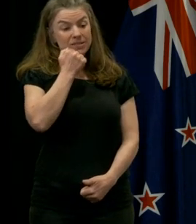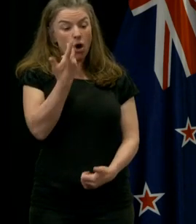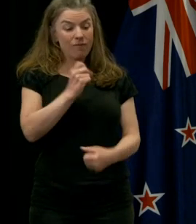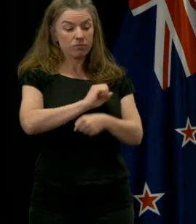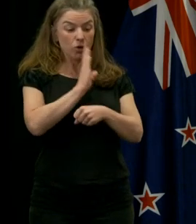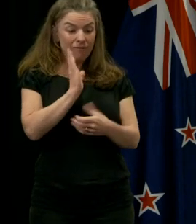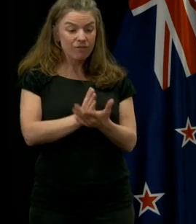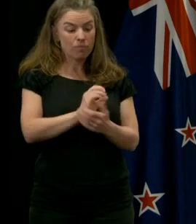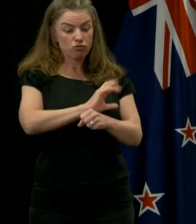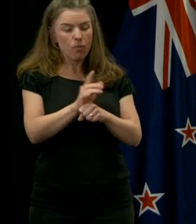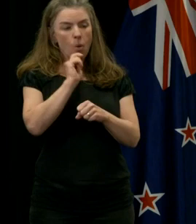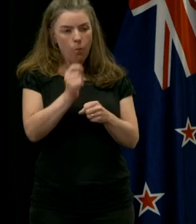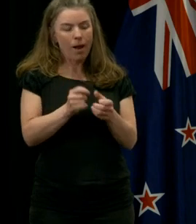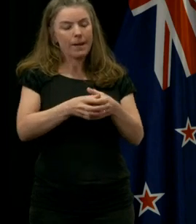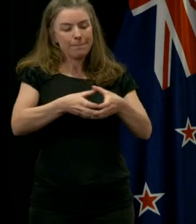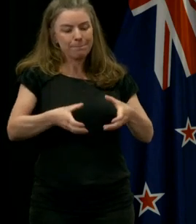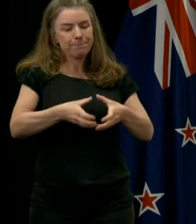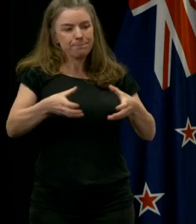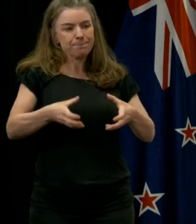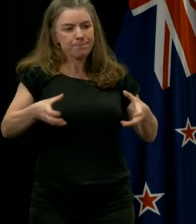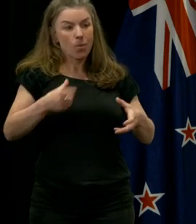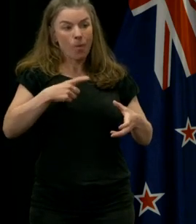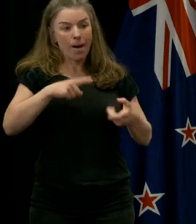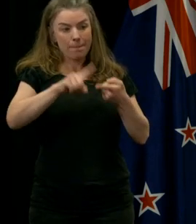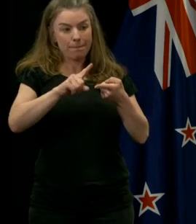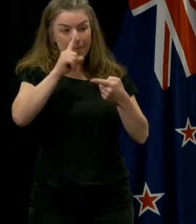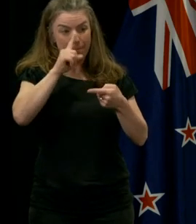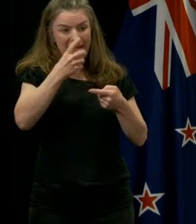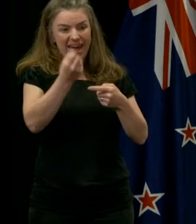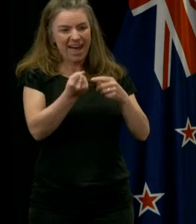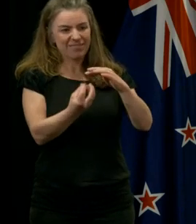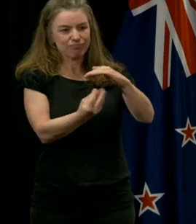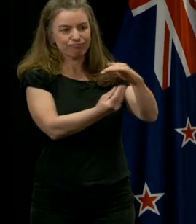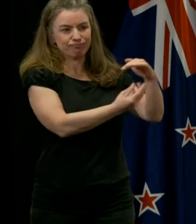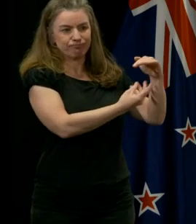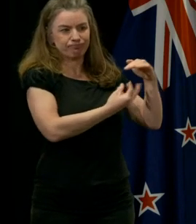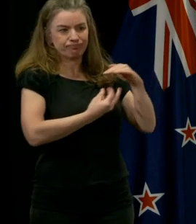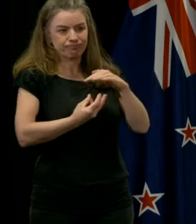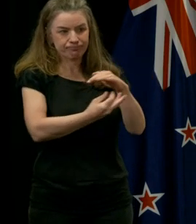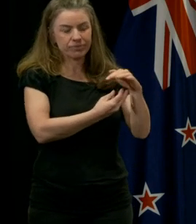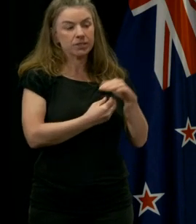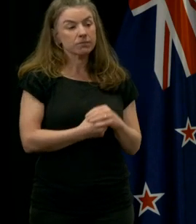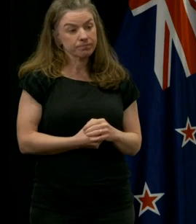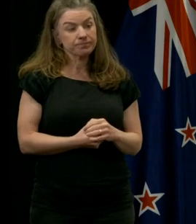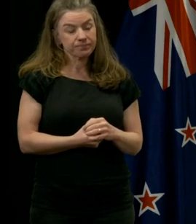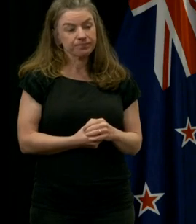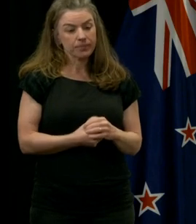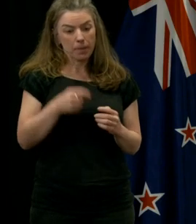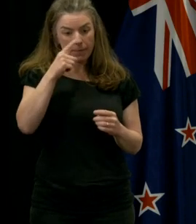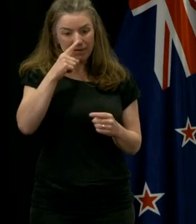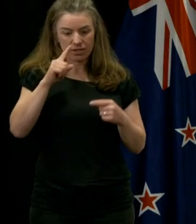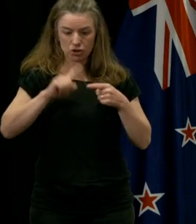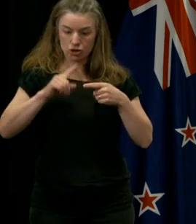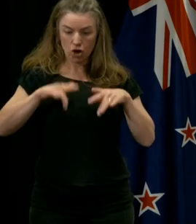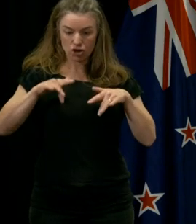for a time. Because there is a lag in the transmission and the manifestation of COVID-19 and symptoms.